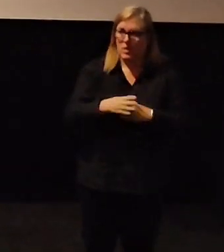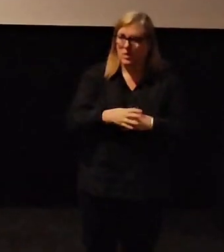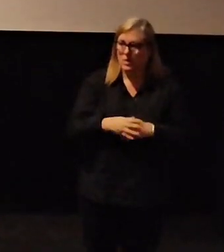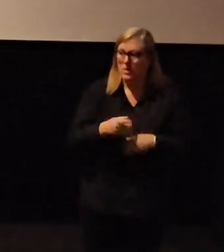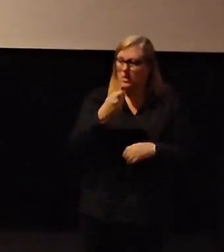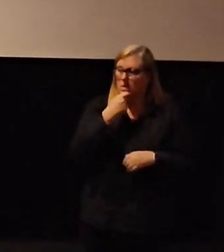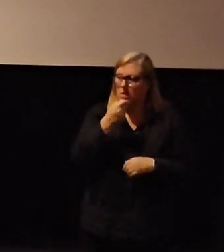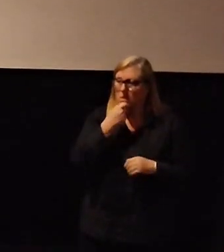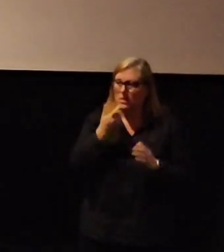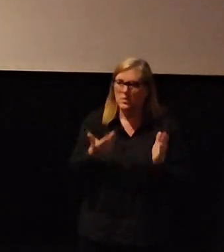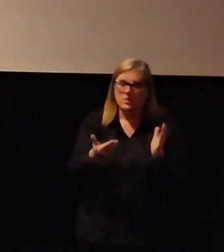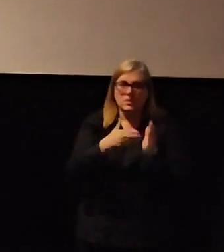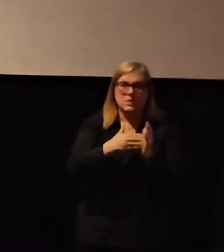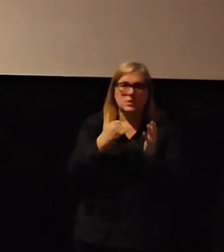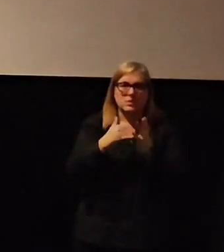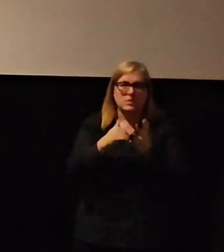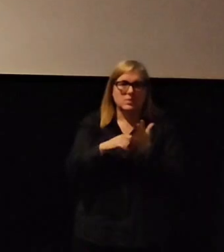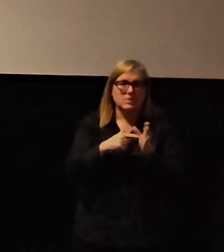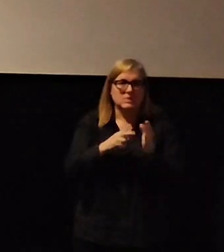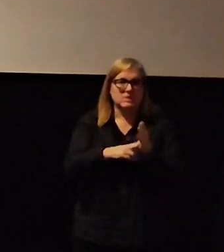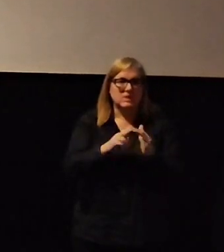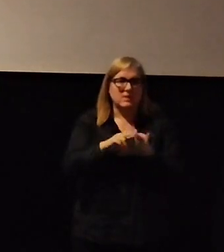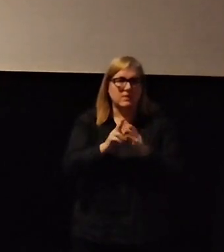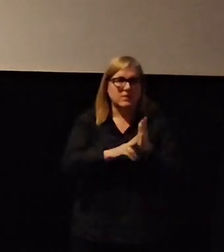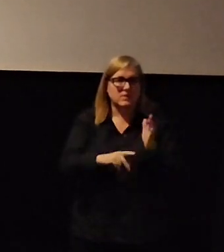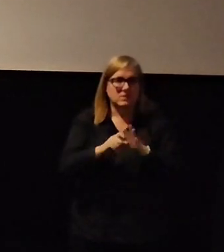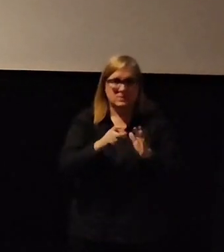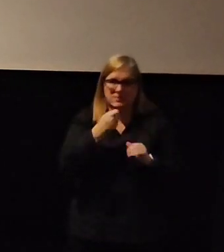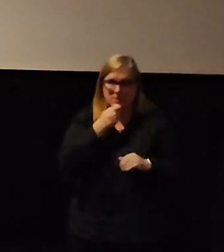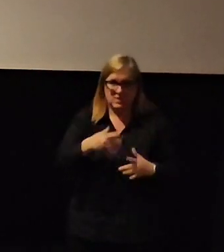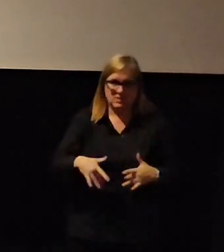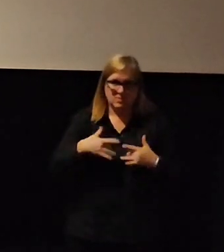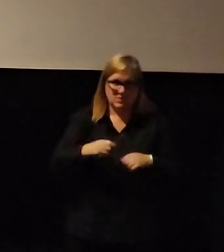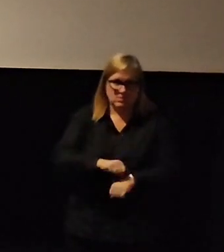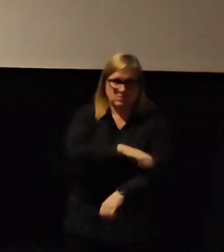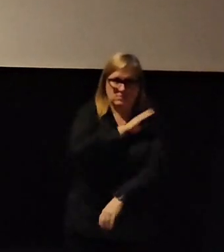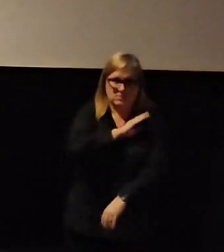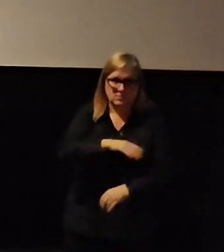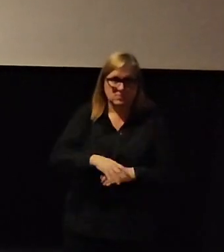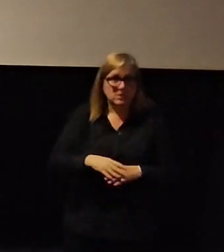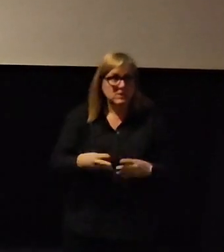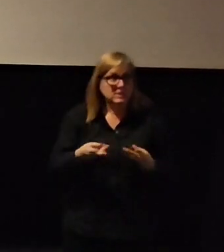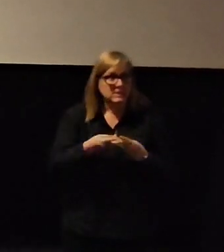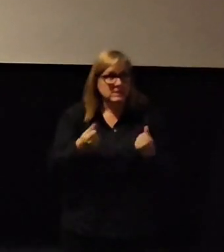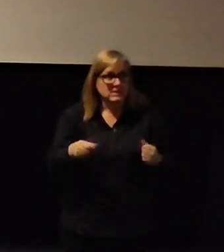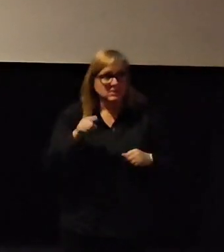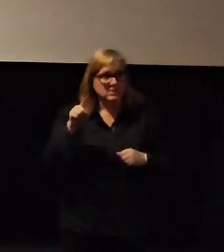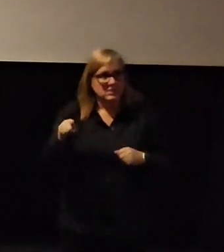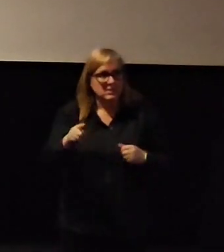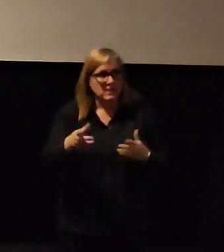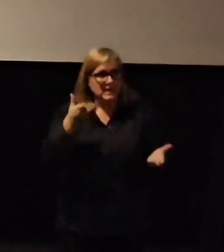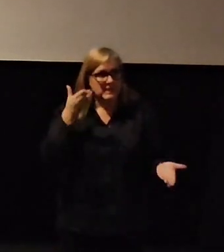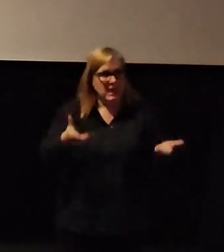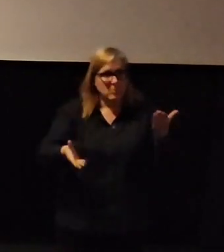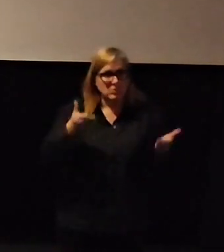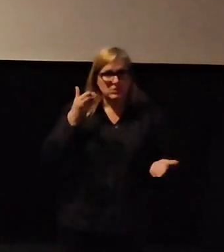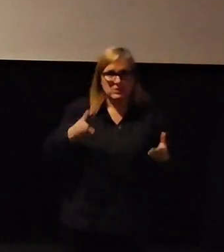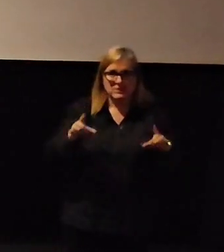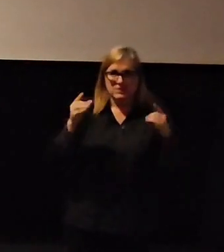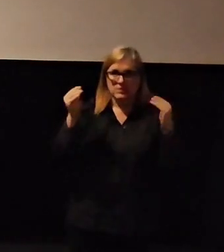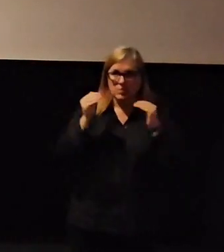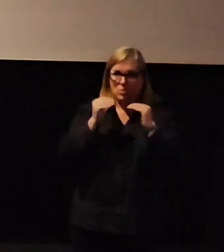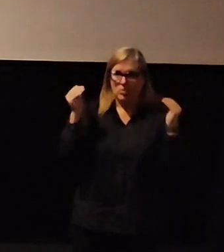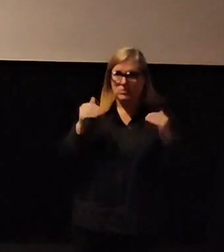from Stanford that to me was quite chilling. Some of you might know the field of deliberative democracy as a mechanism